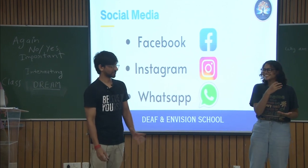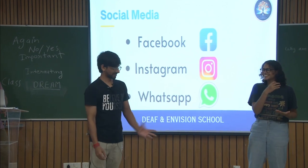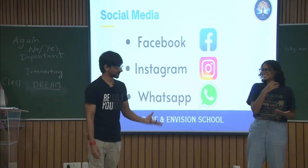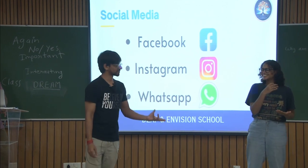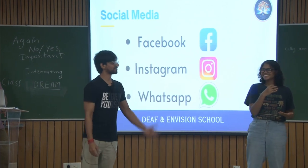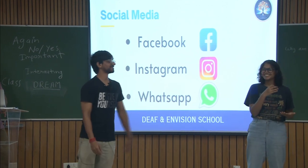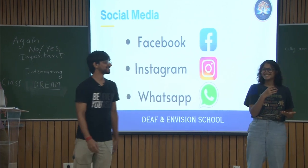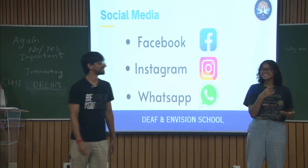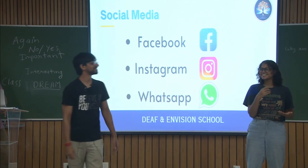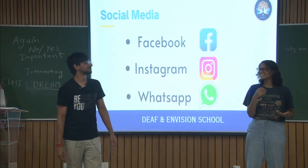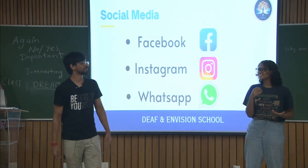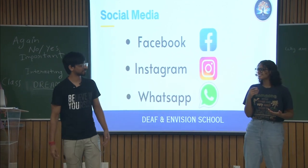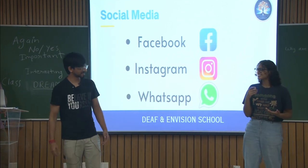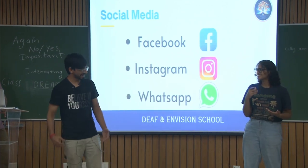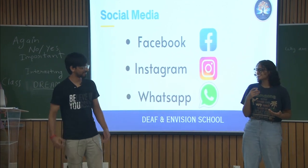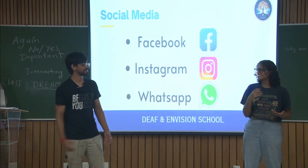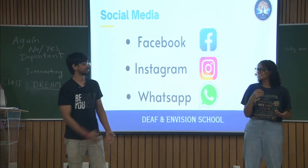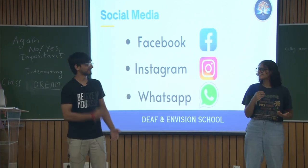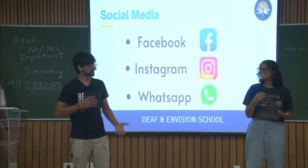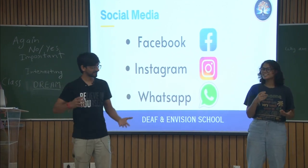Thoda close ho, usi pe thoda sign mein aa jaiye.